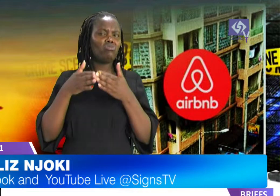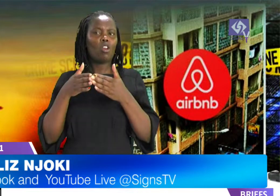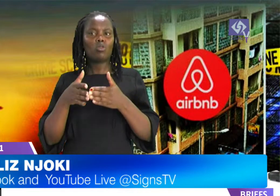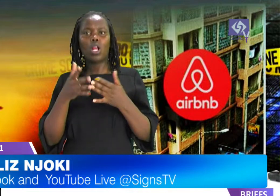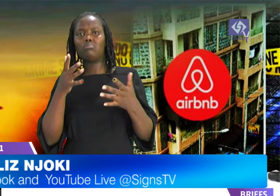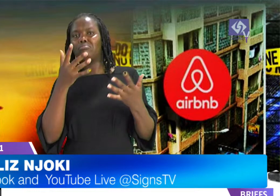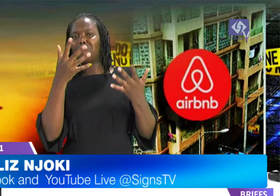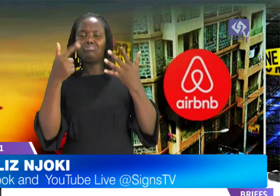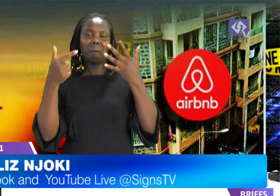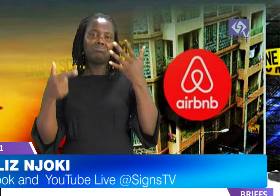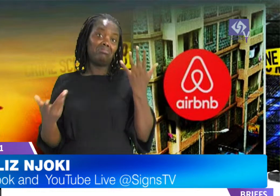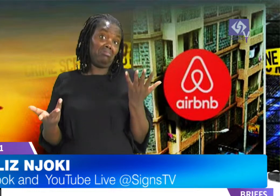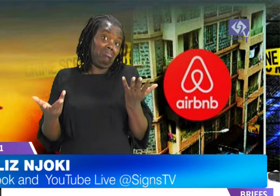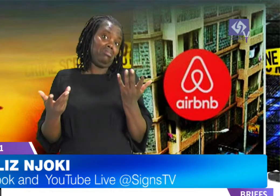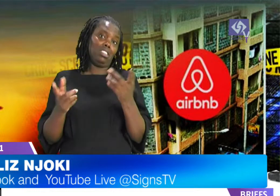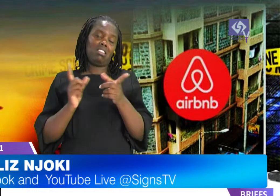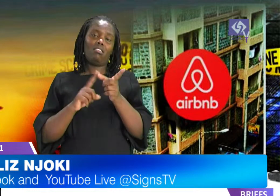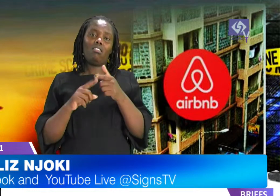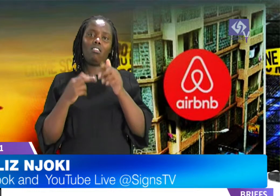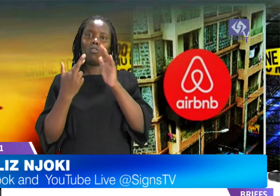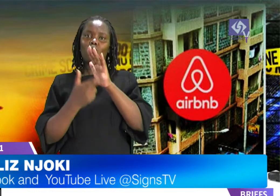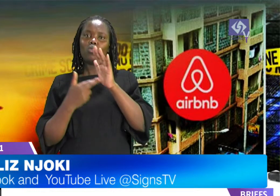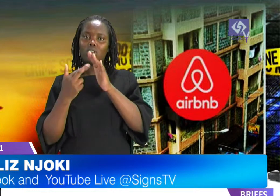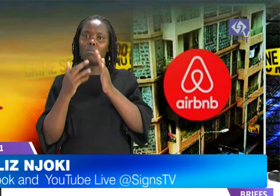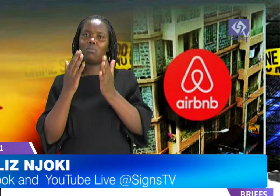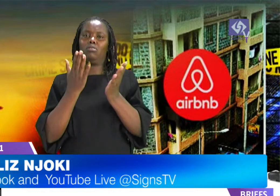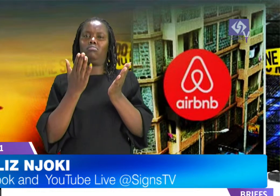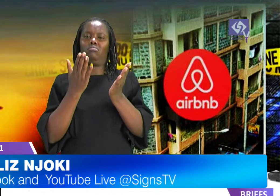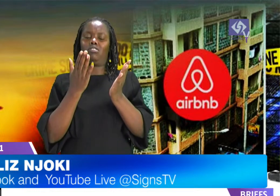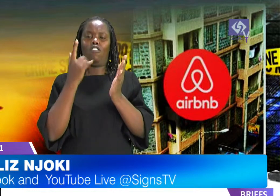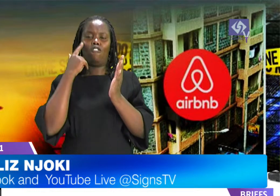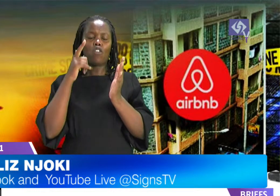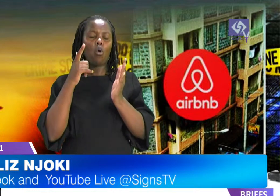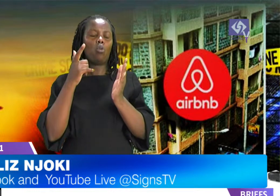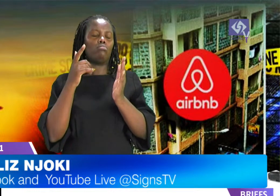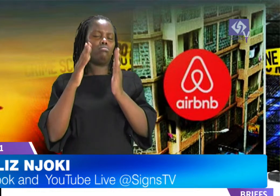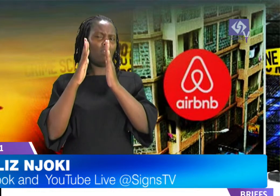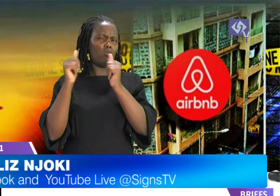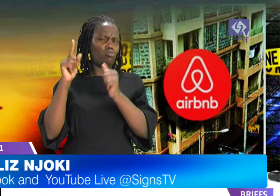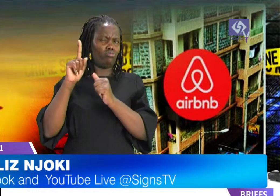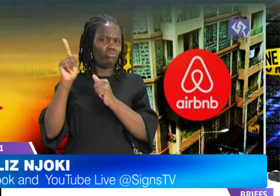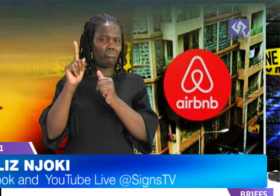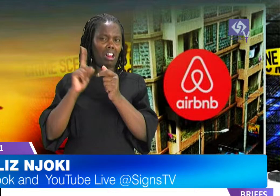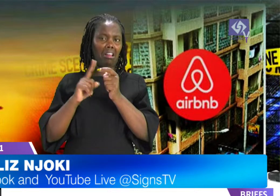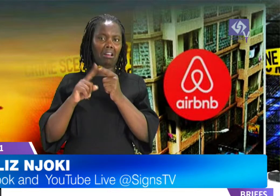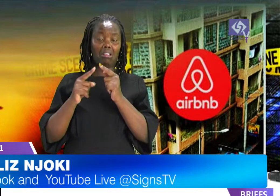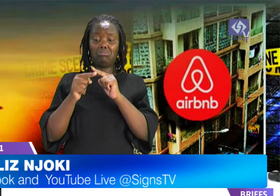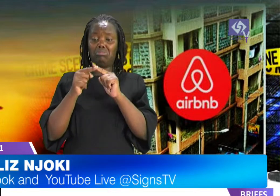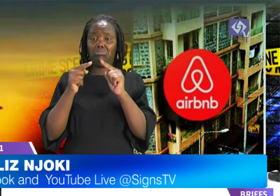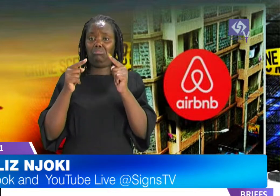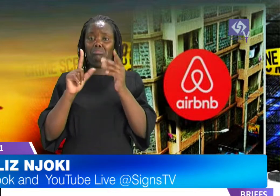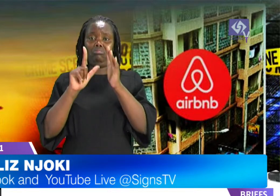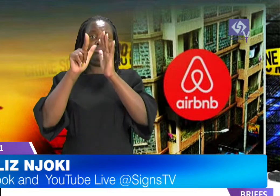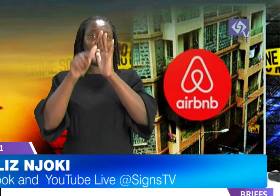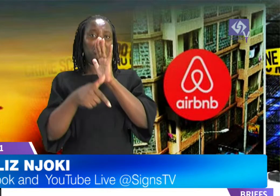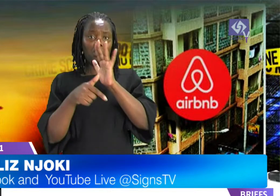Instagram and had met for some sexual escapade at the Roysambu